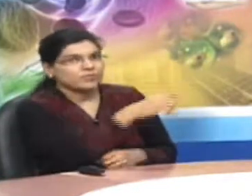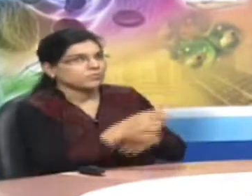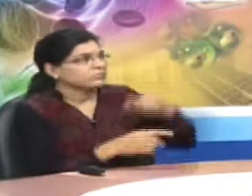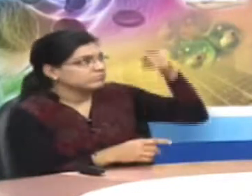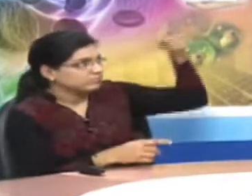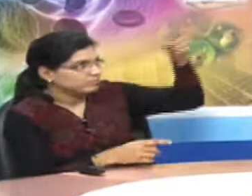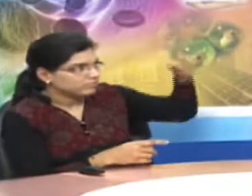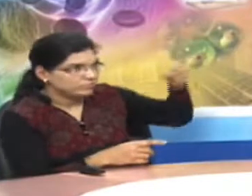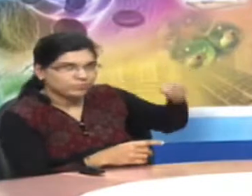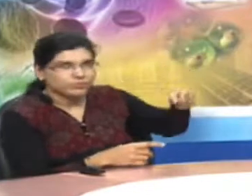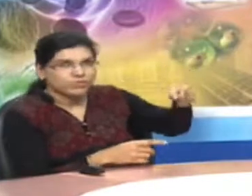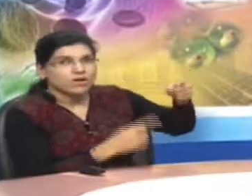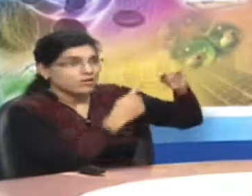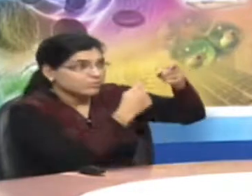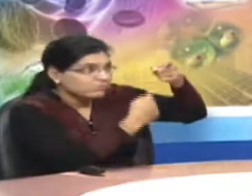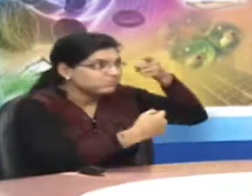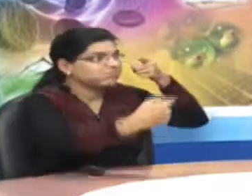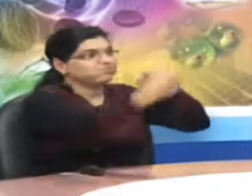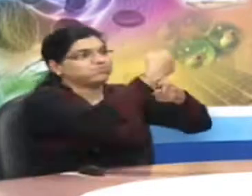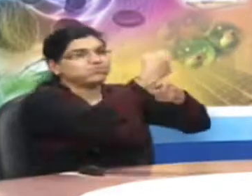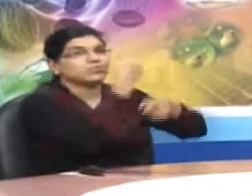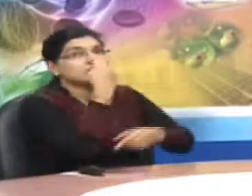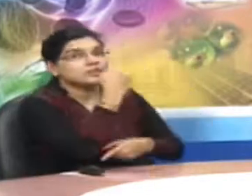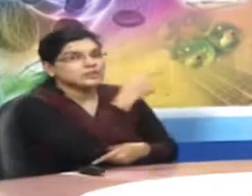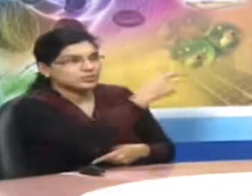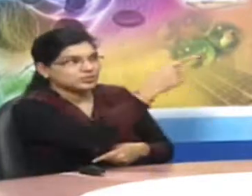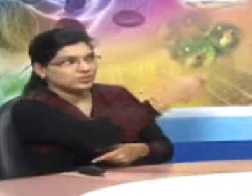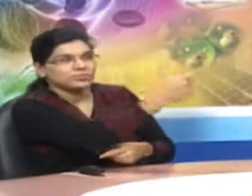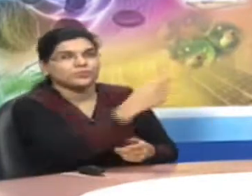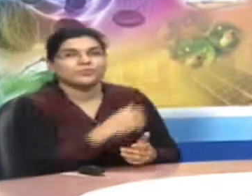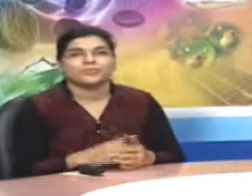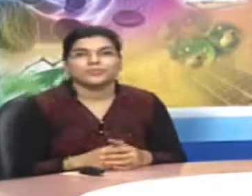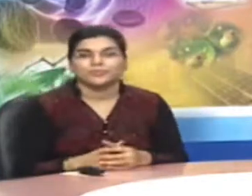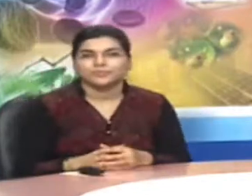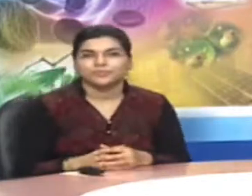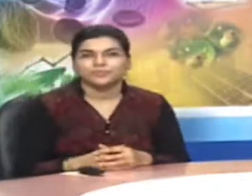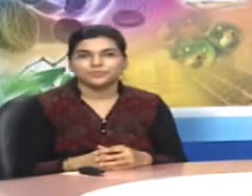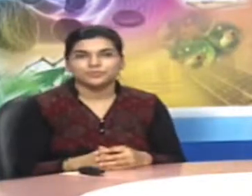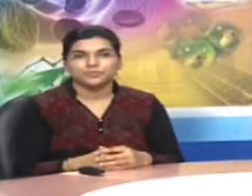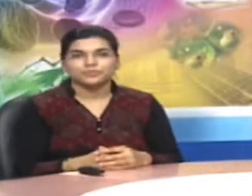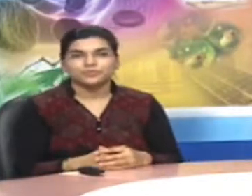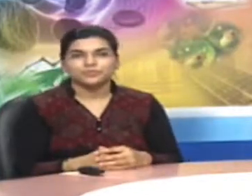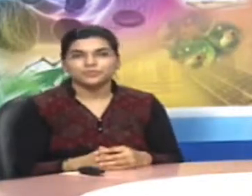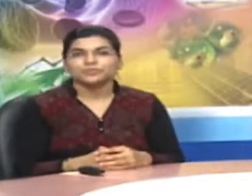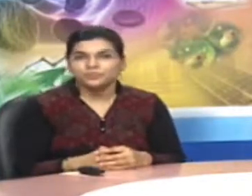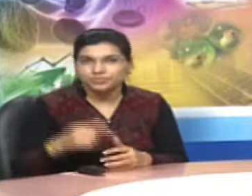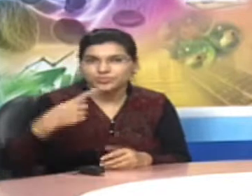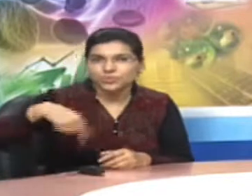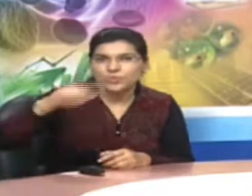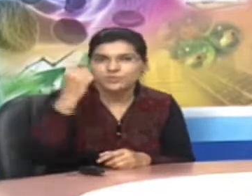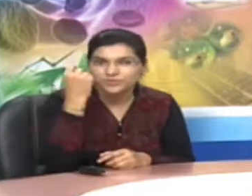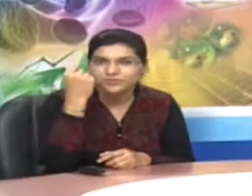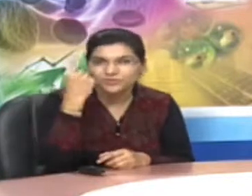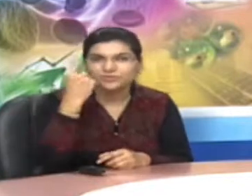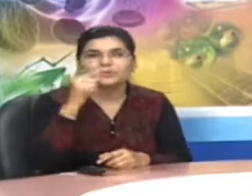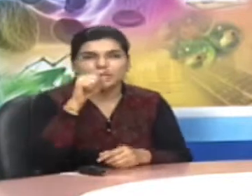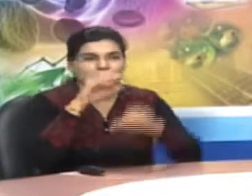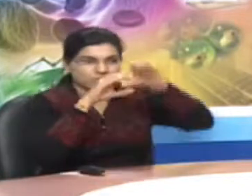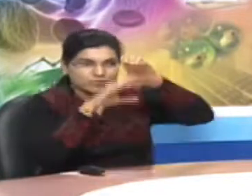third became second. We can do that by selecting the particular slide. I hope you